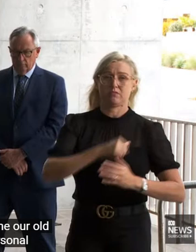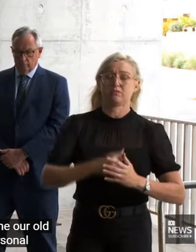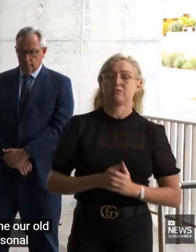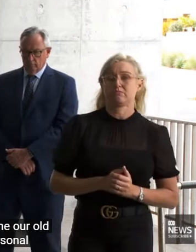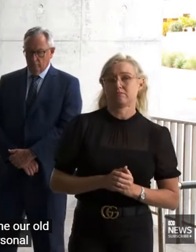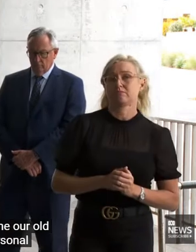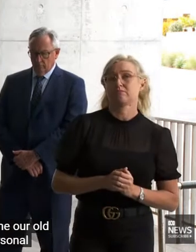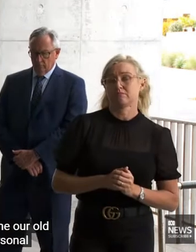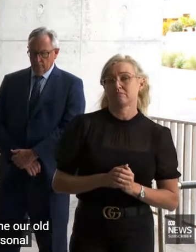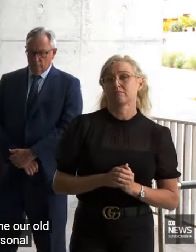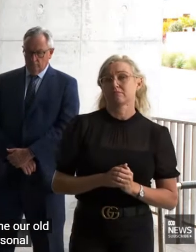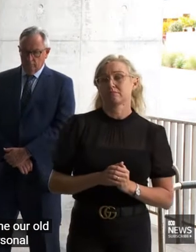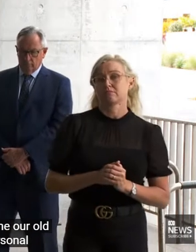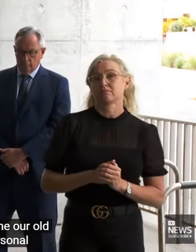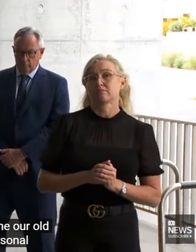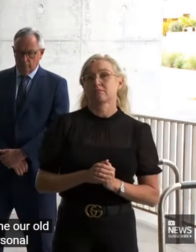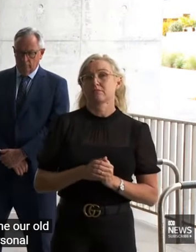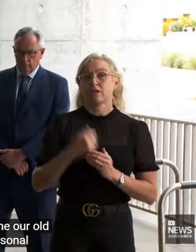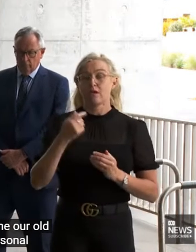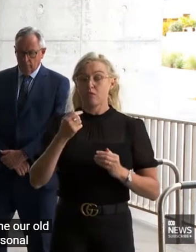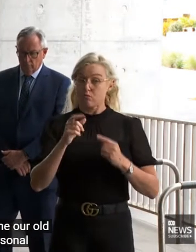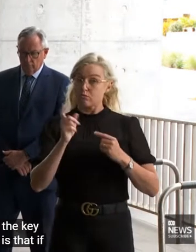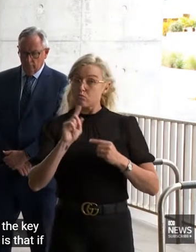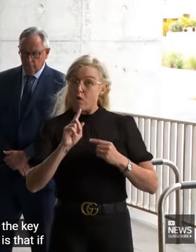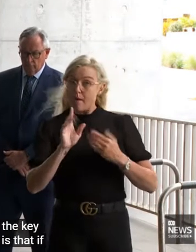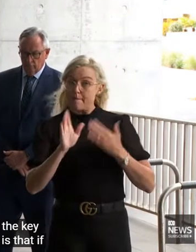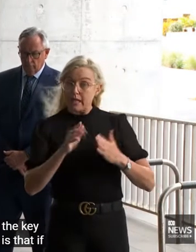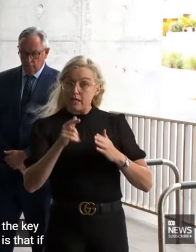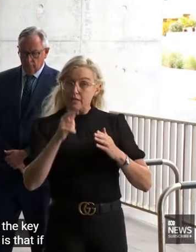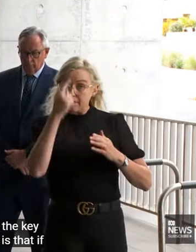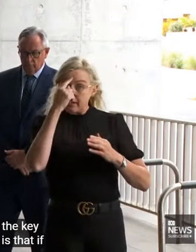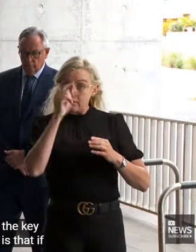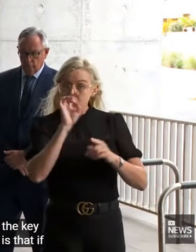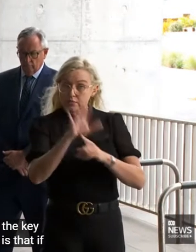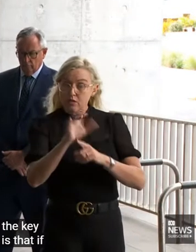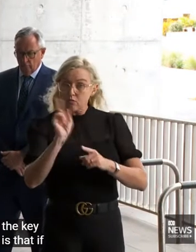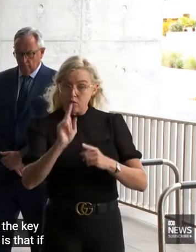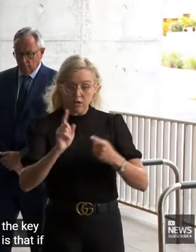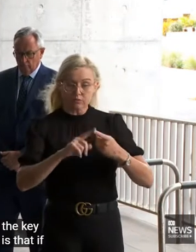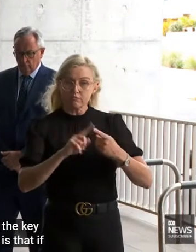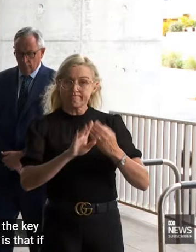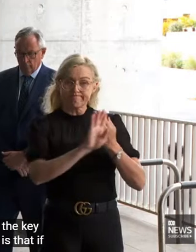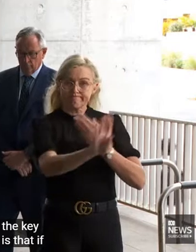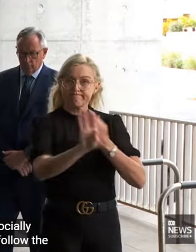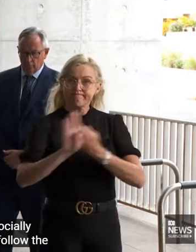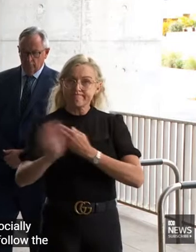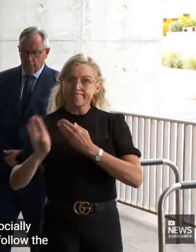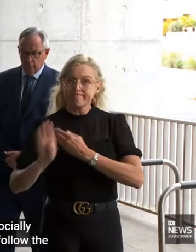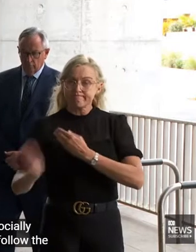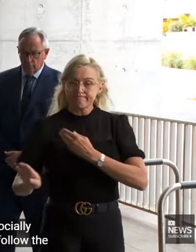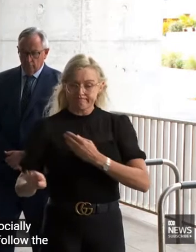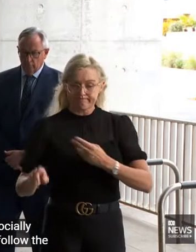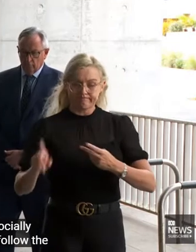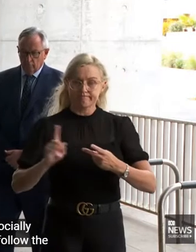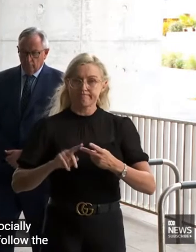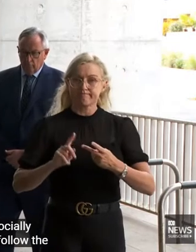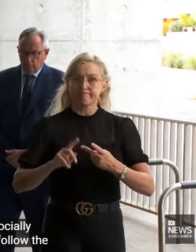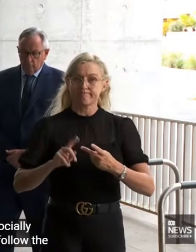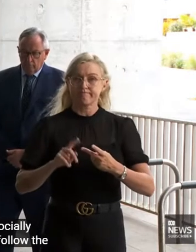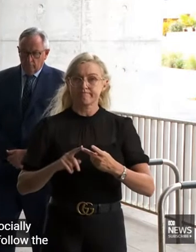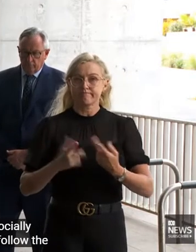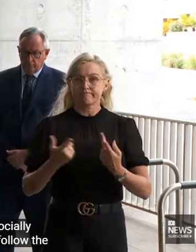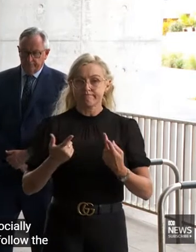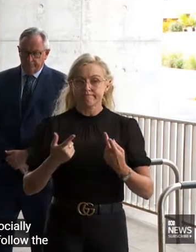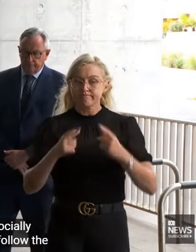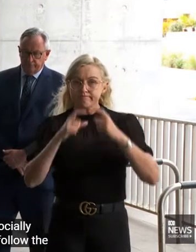is that if we can practice socially distancing, if we can follow the the health advice in relation to some